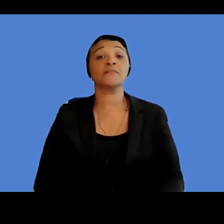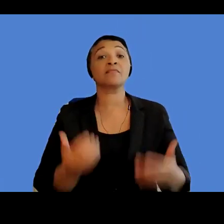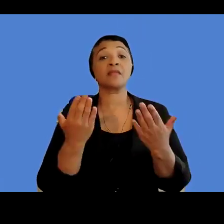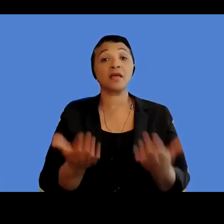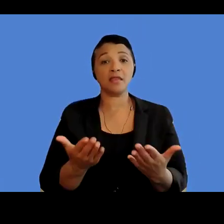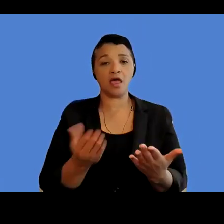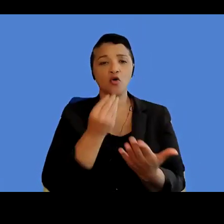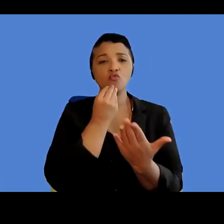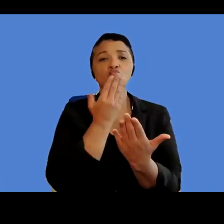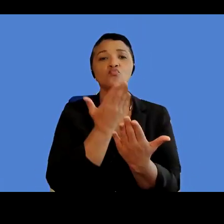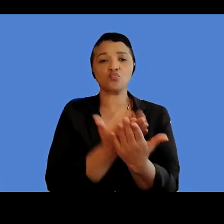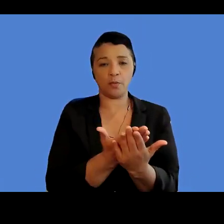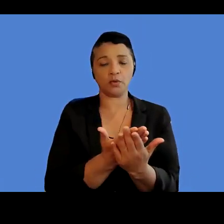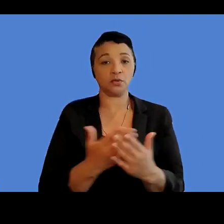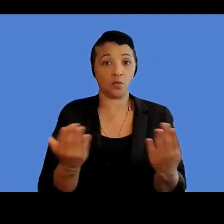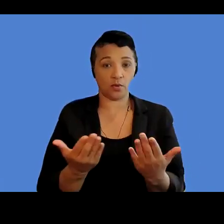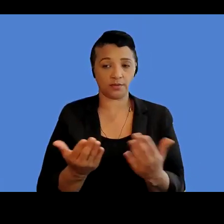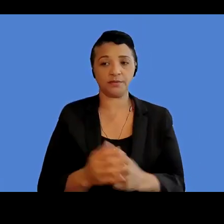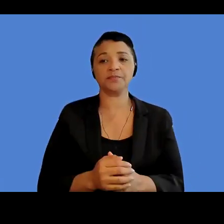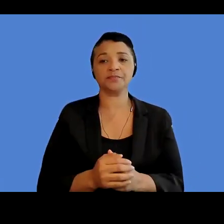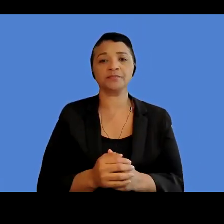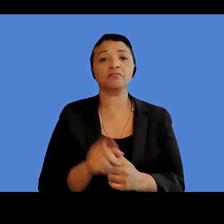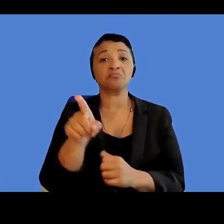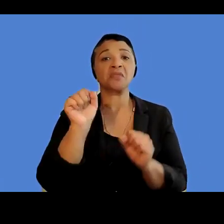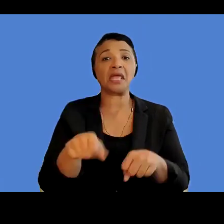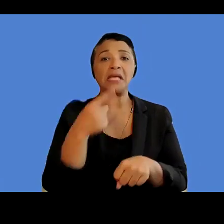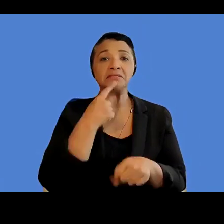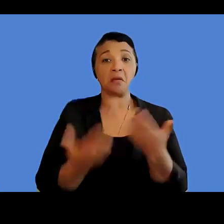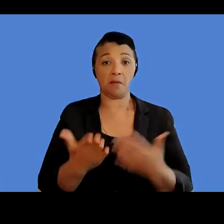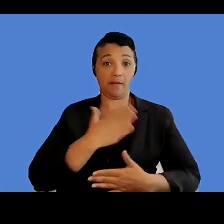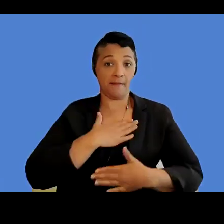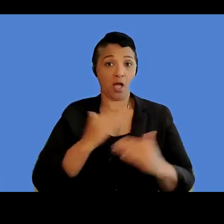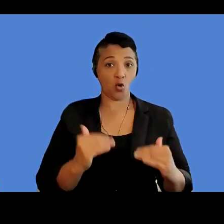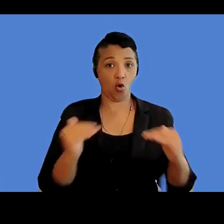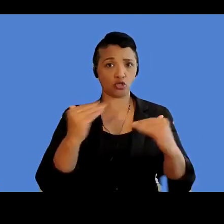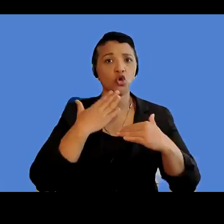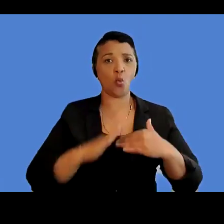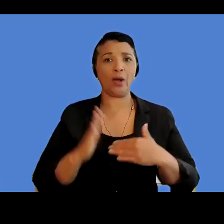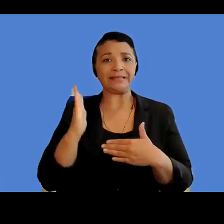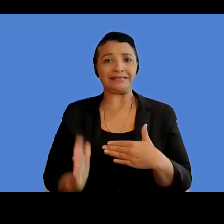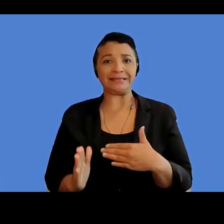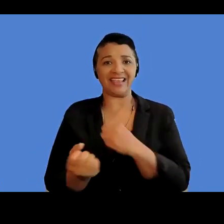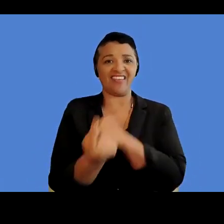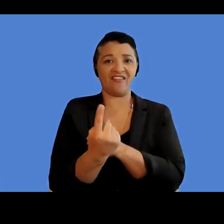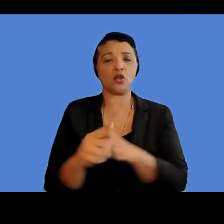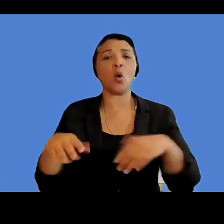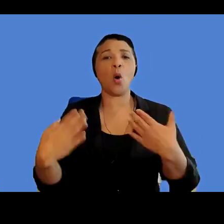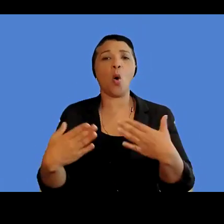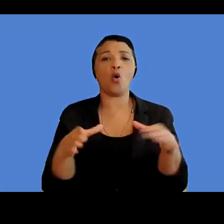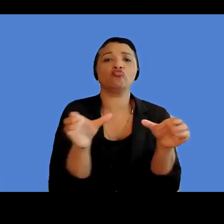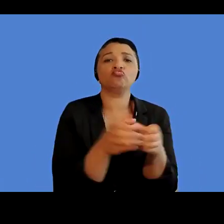proposal to host a side event or a fireside chat,